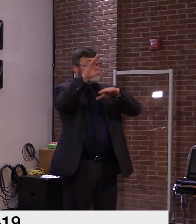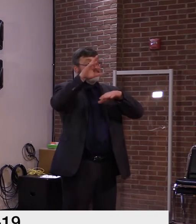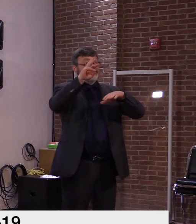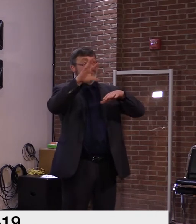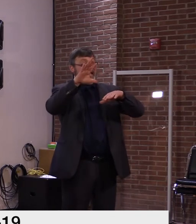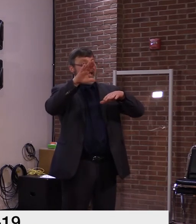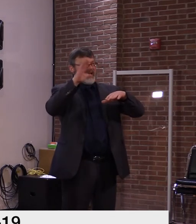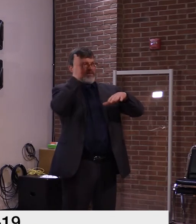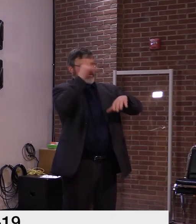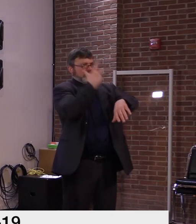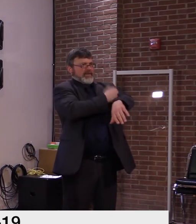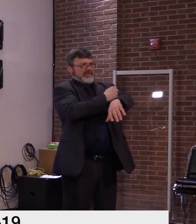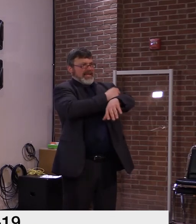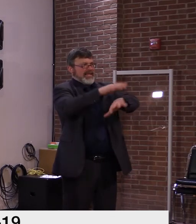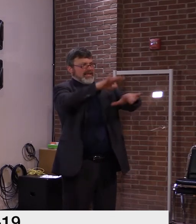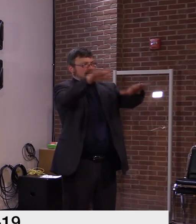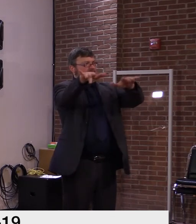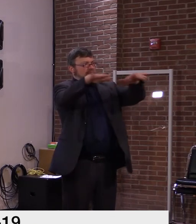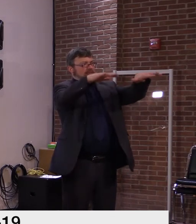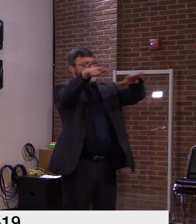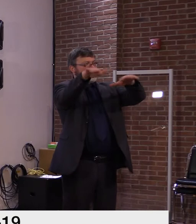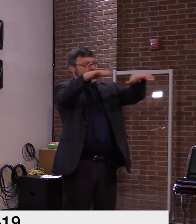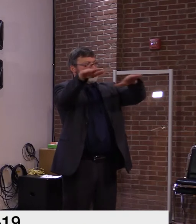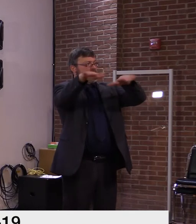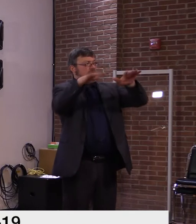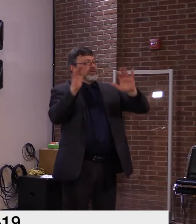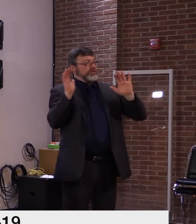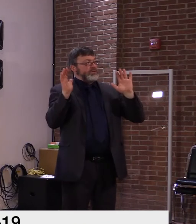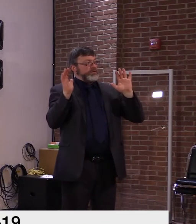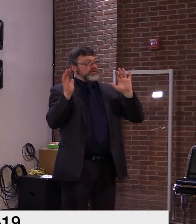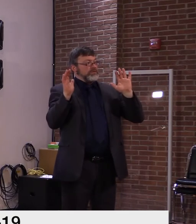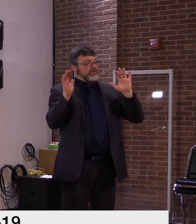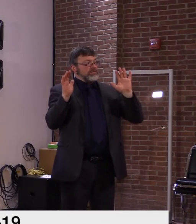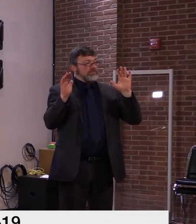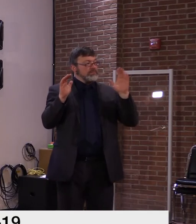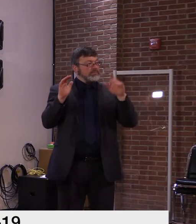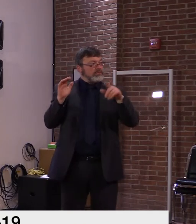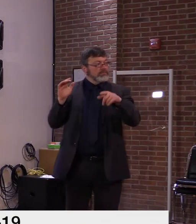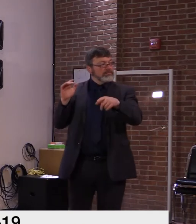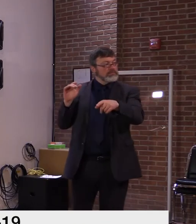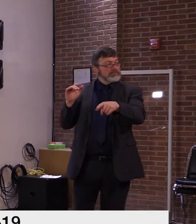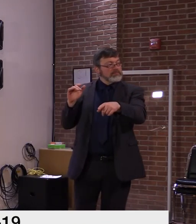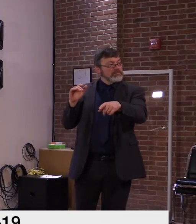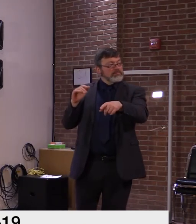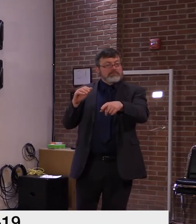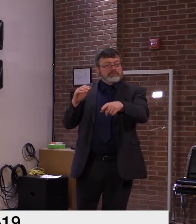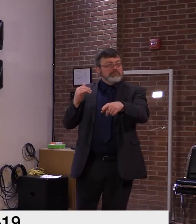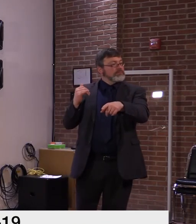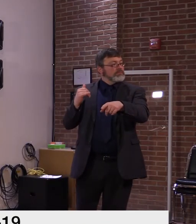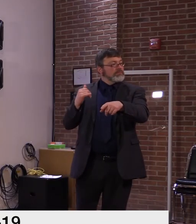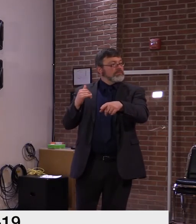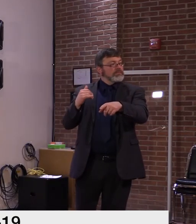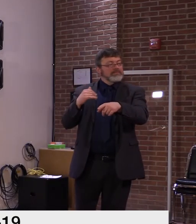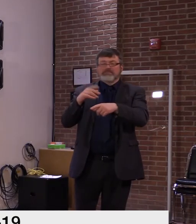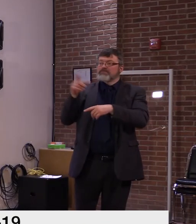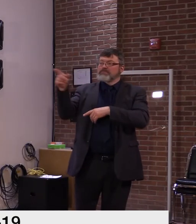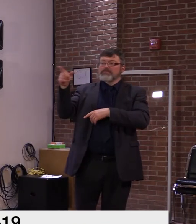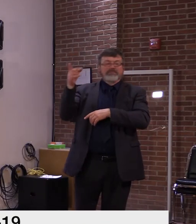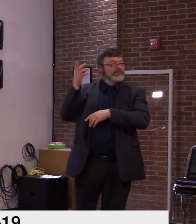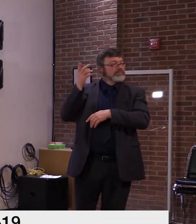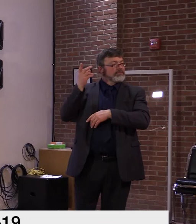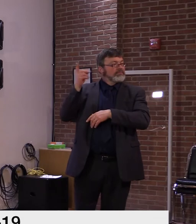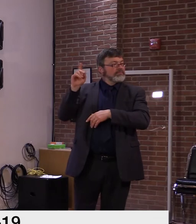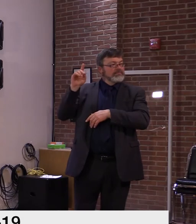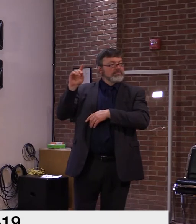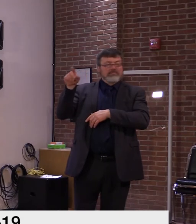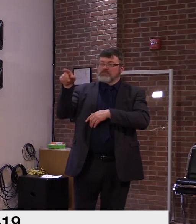Secretary French. Sorry, could you just need to clarify the guidance coming out today is the recovery process? Right. I think you're referring to our